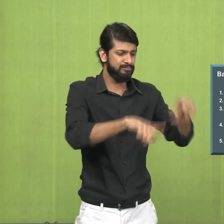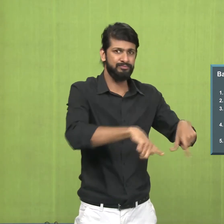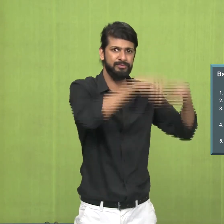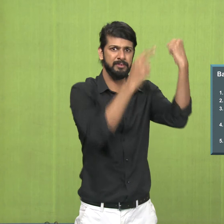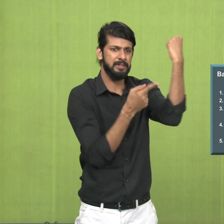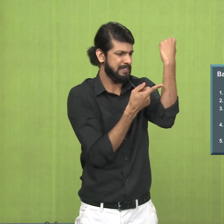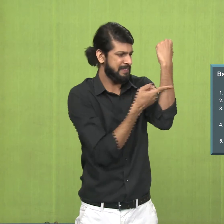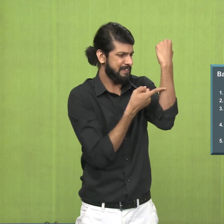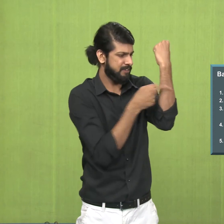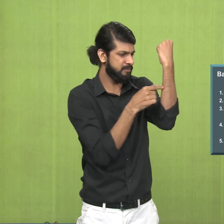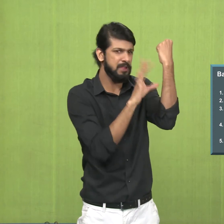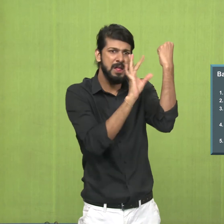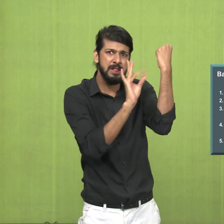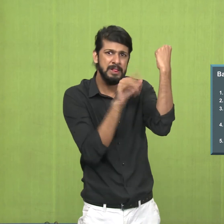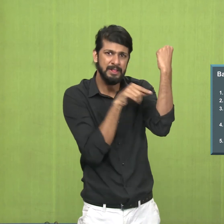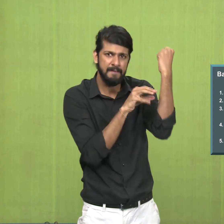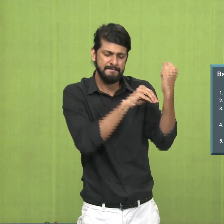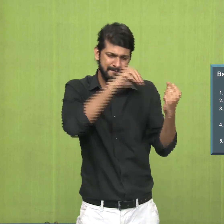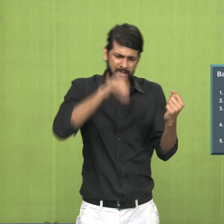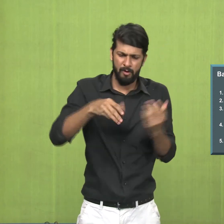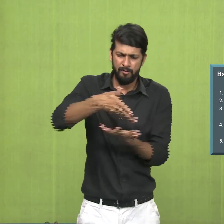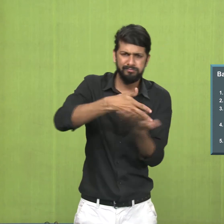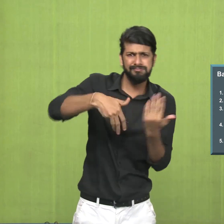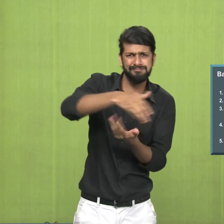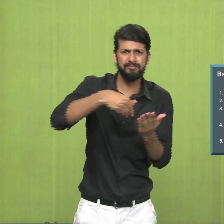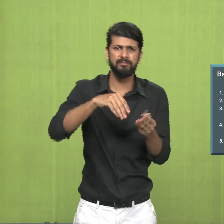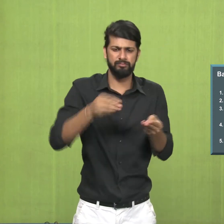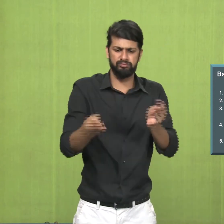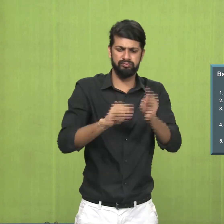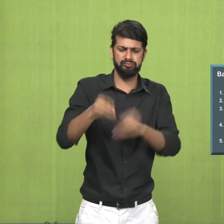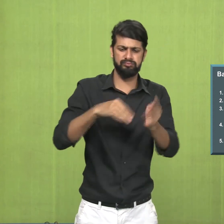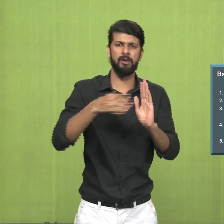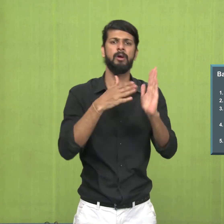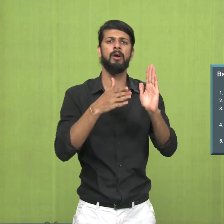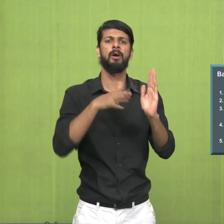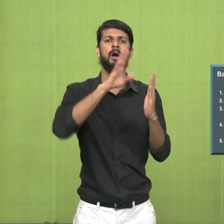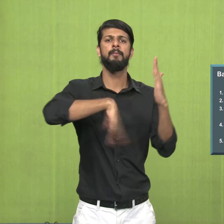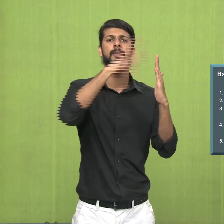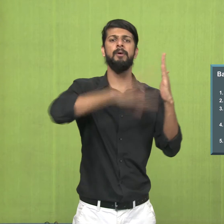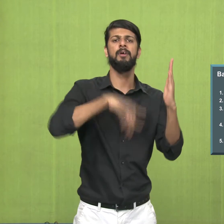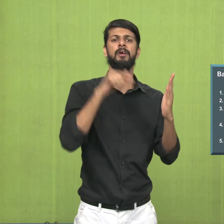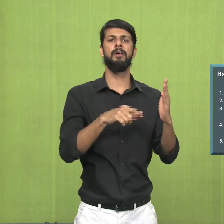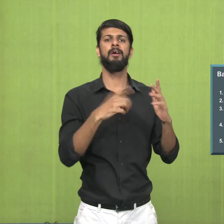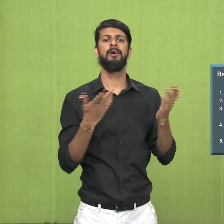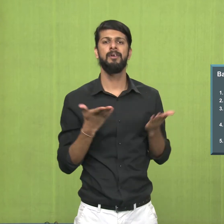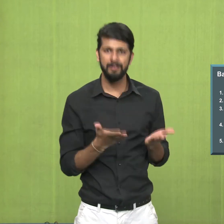or various kinds of plant gums which were used as binding agents to create the paint.